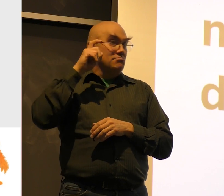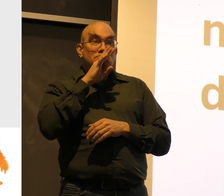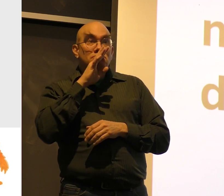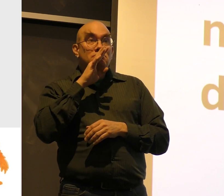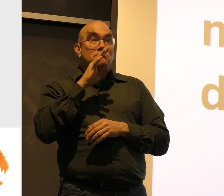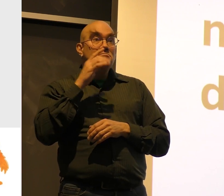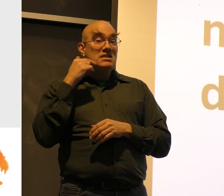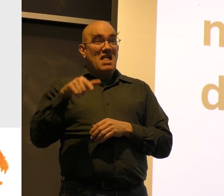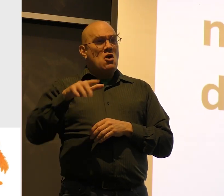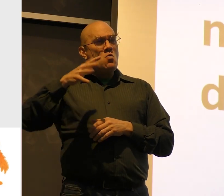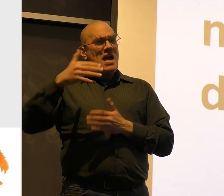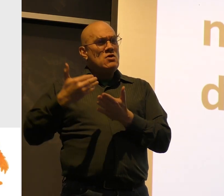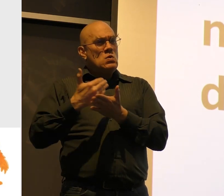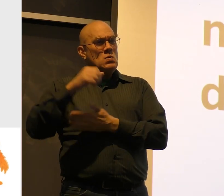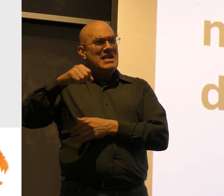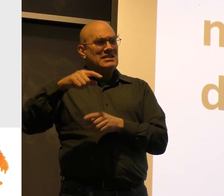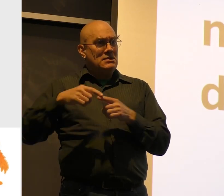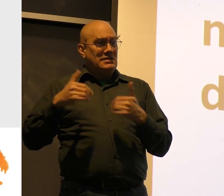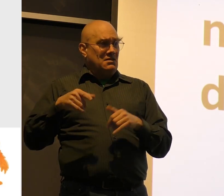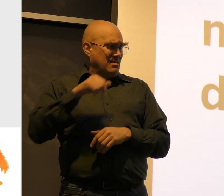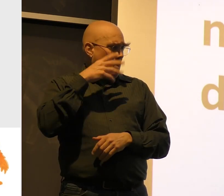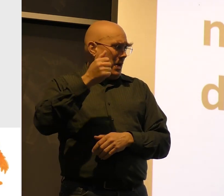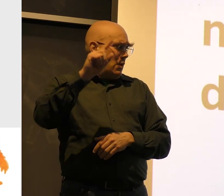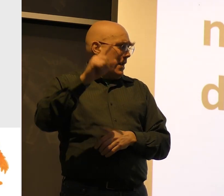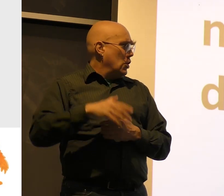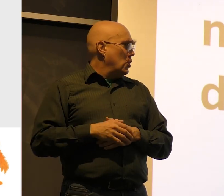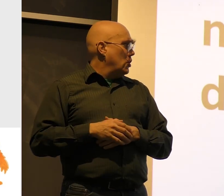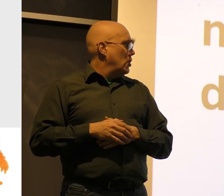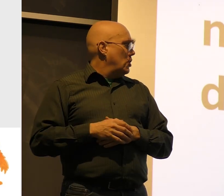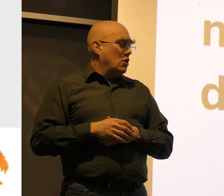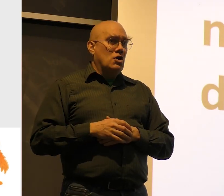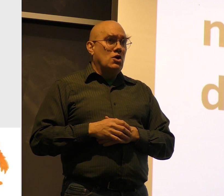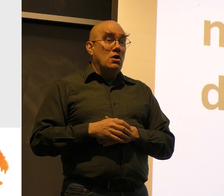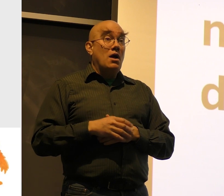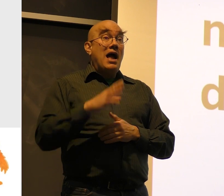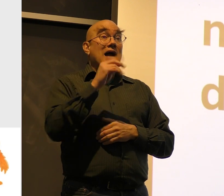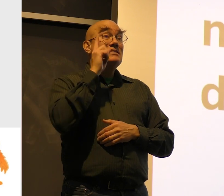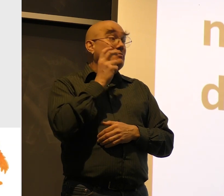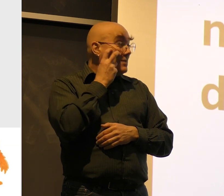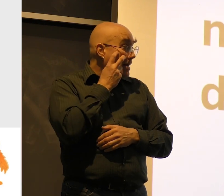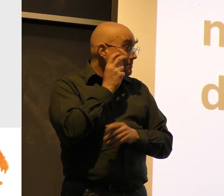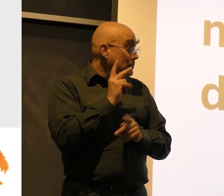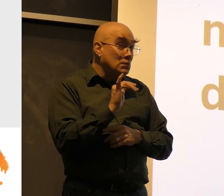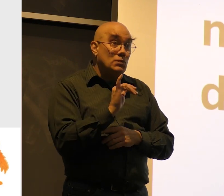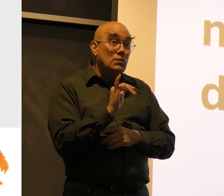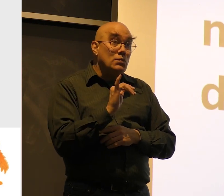used implantations, those that used hearing aids, it's rather new. I mean, those people aren't going anywhere. And deafblind people